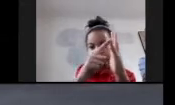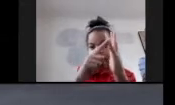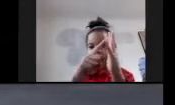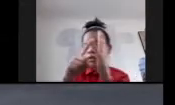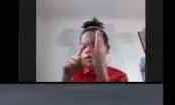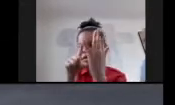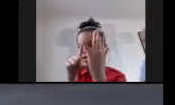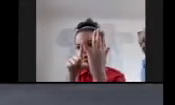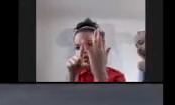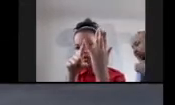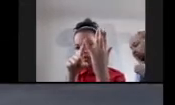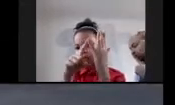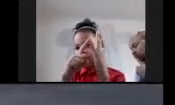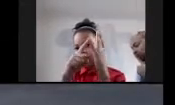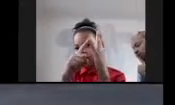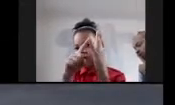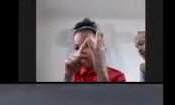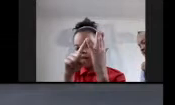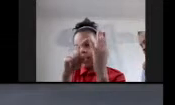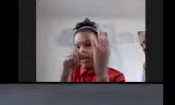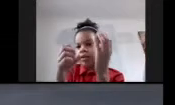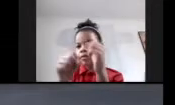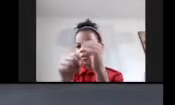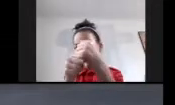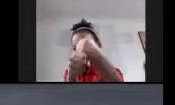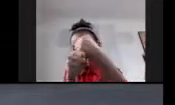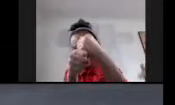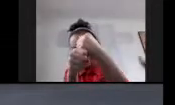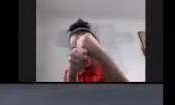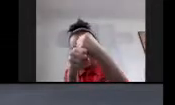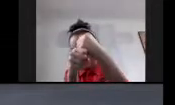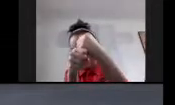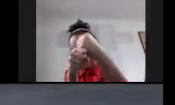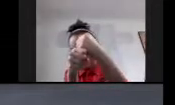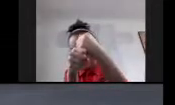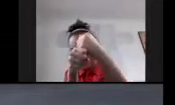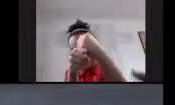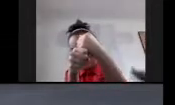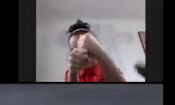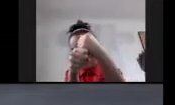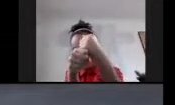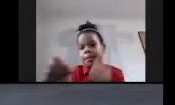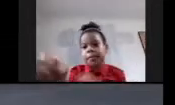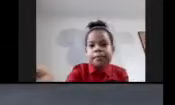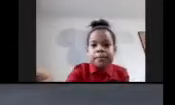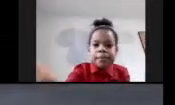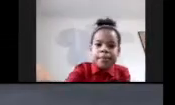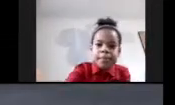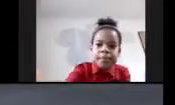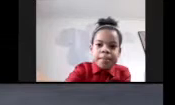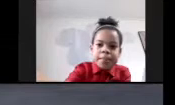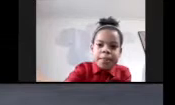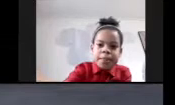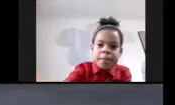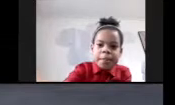Yep, you got it. Yes, she did it. Bravo,